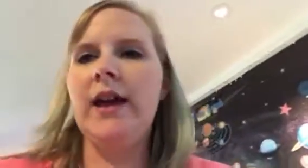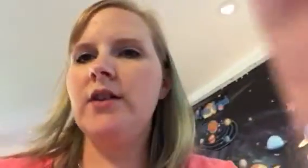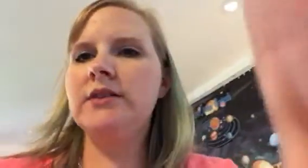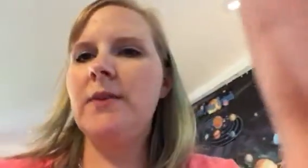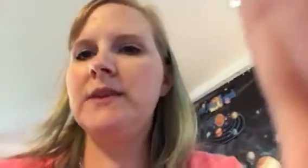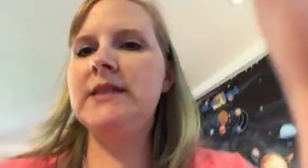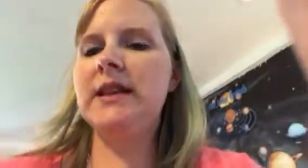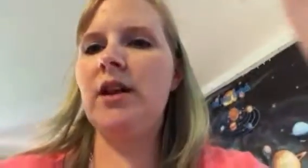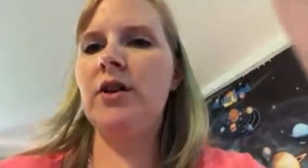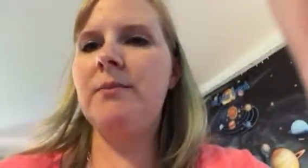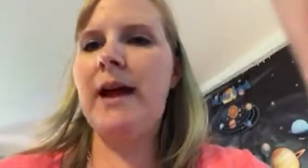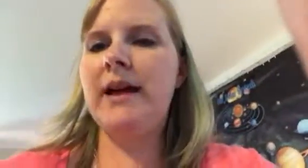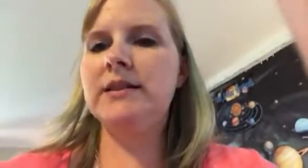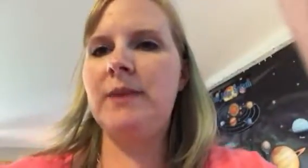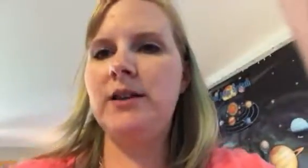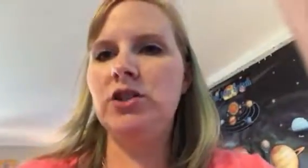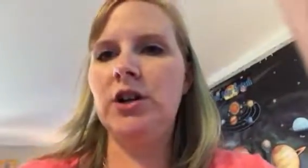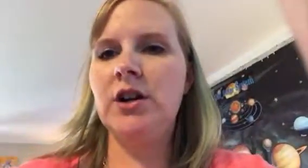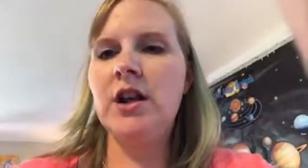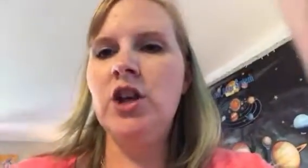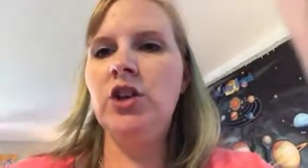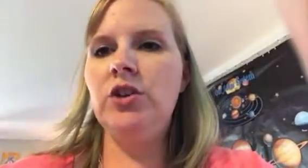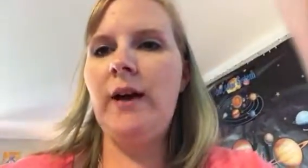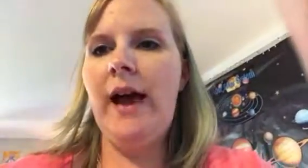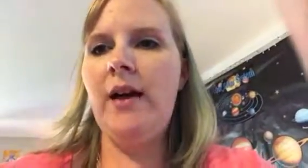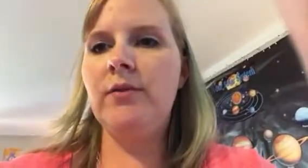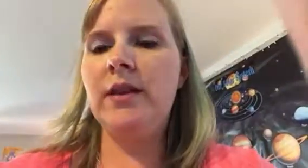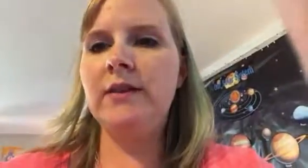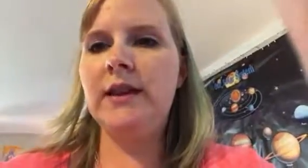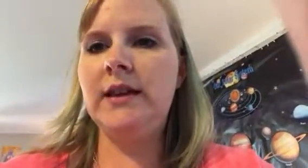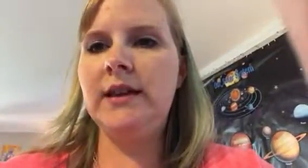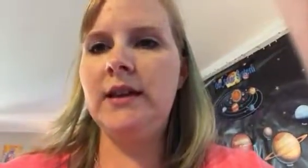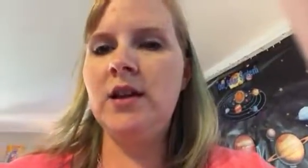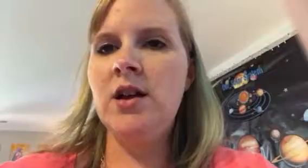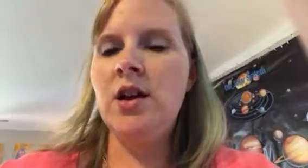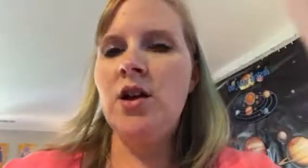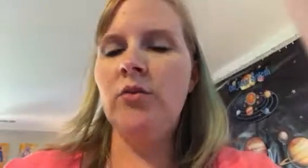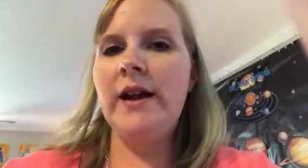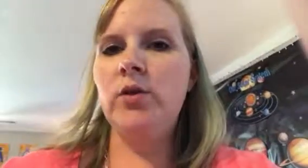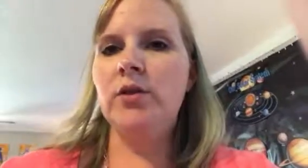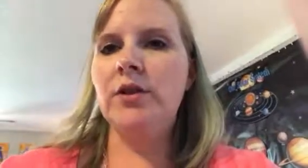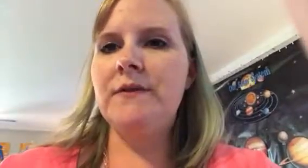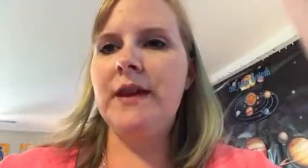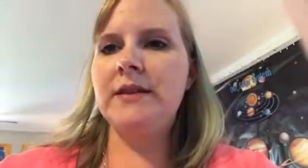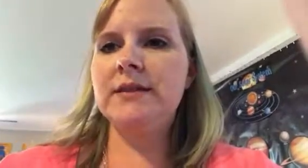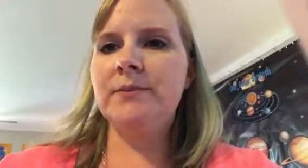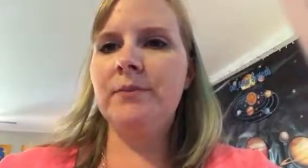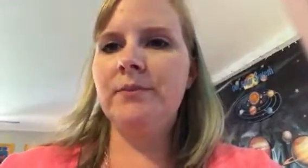I'll stop this and I'll come back to make sure you have the right order of things.